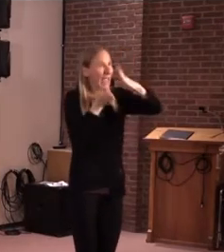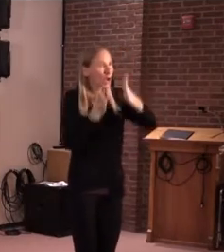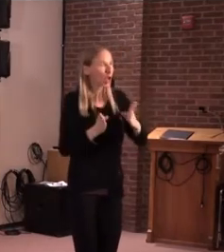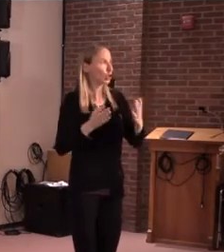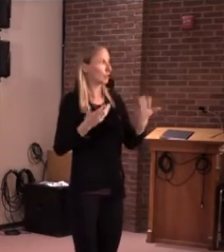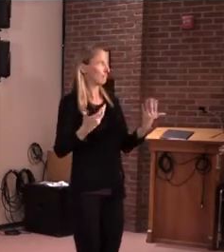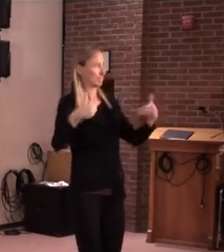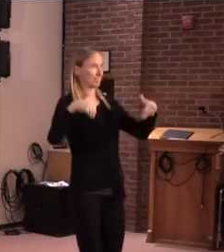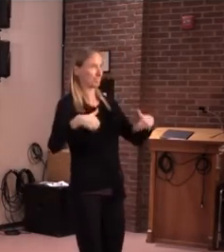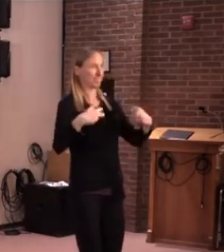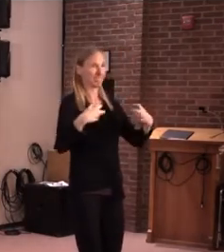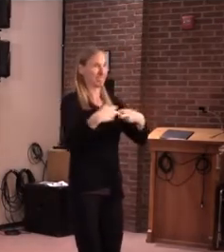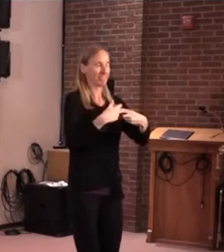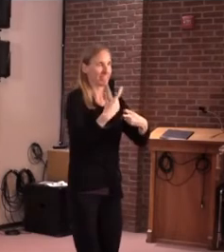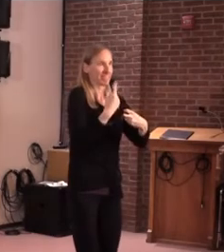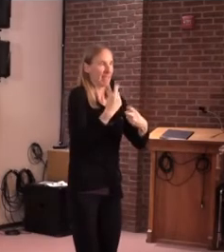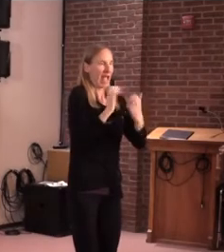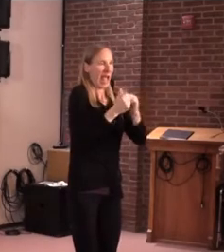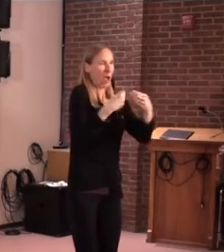the agency doing to